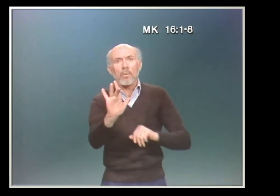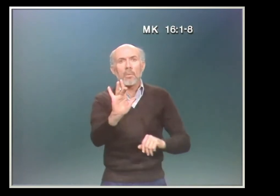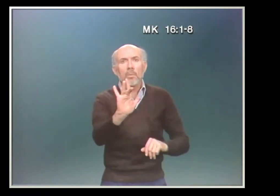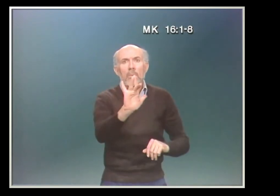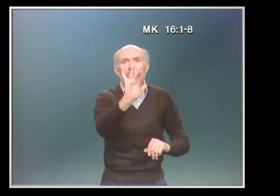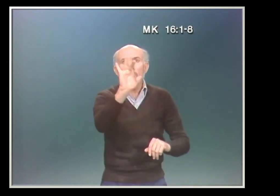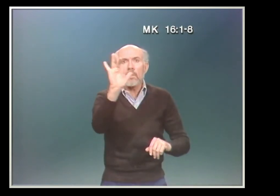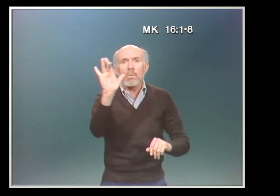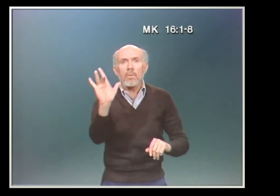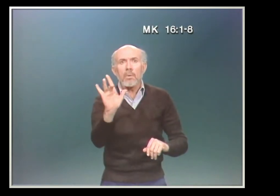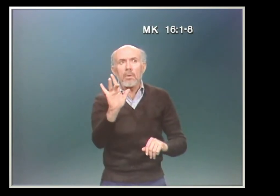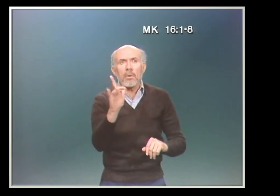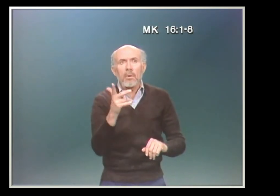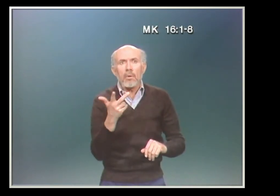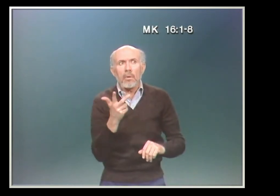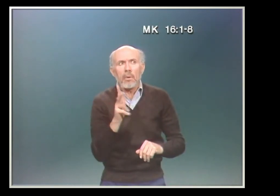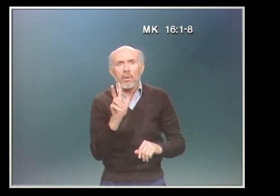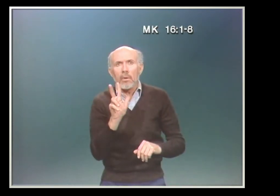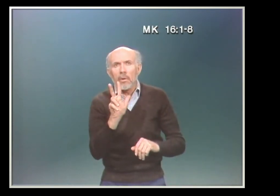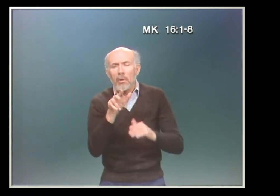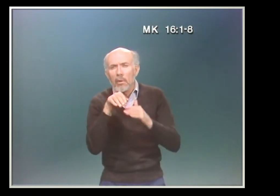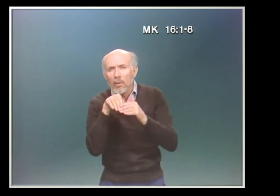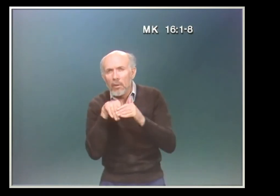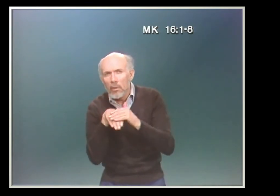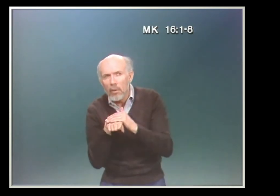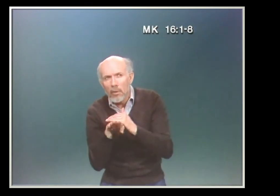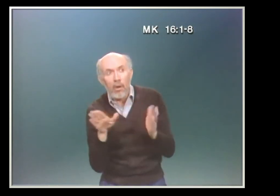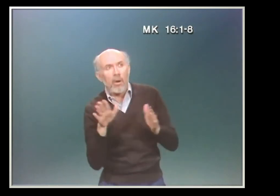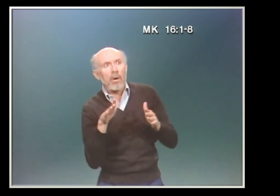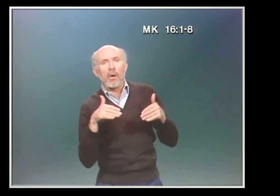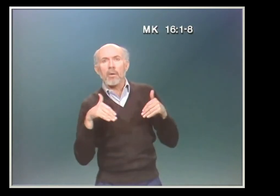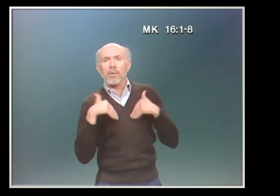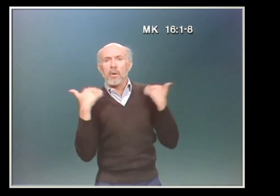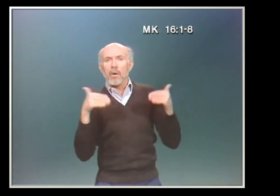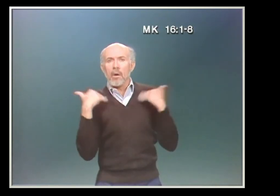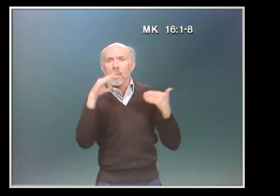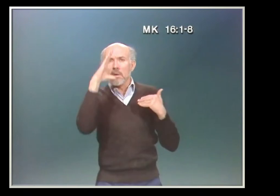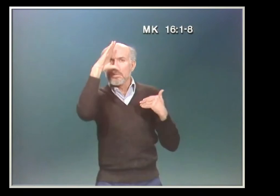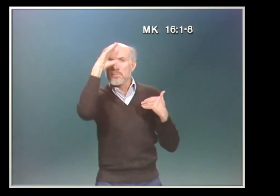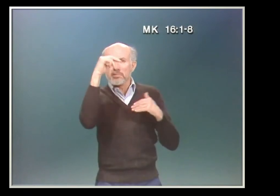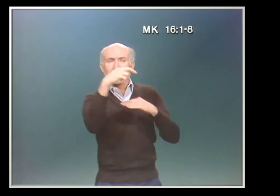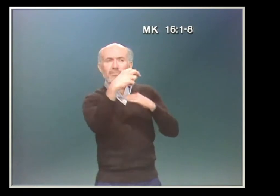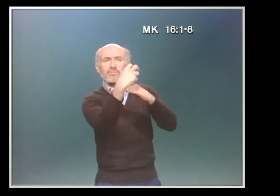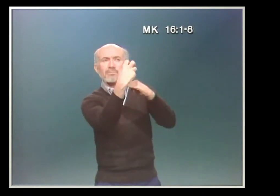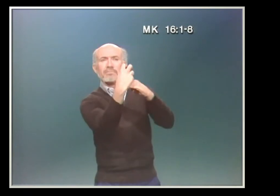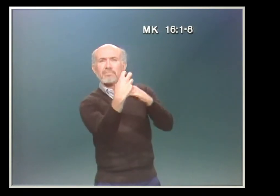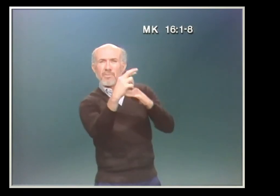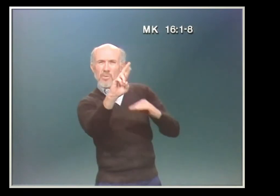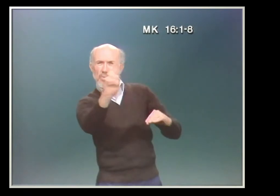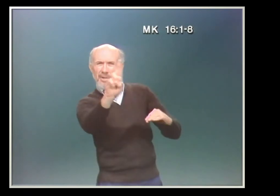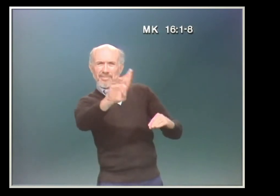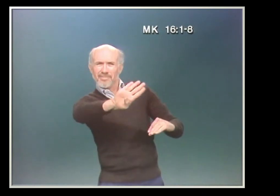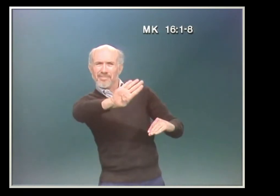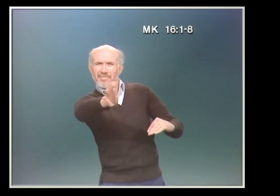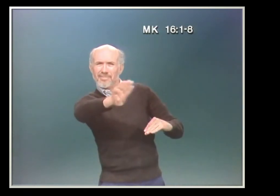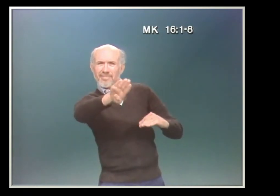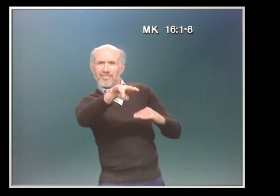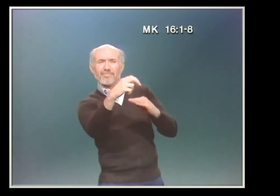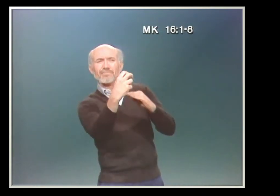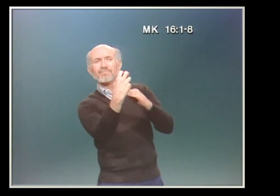But it had already been moved, and the tomb was empty. They were so shocked, and then saw a young man